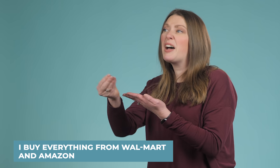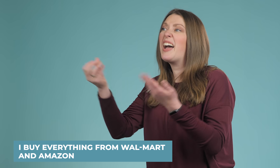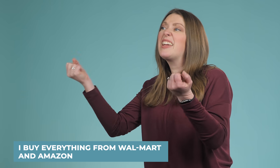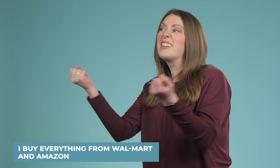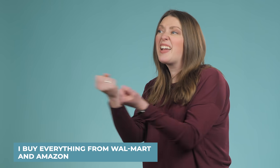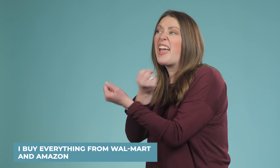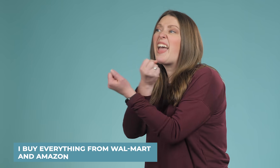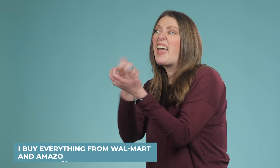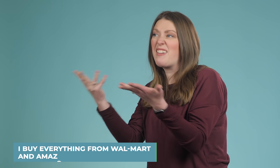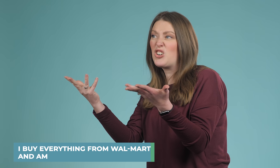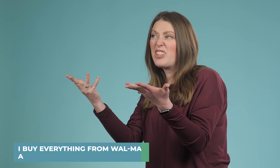buy everything.